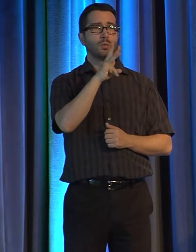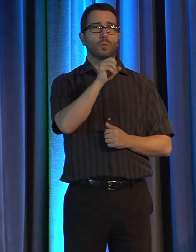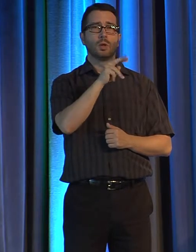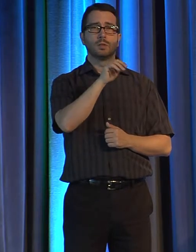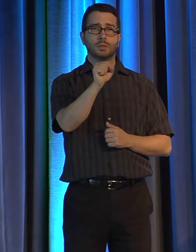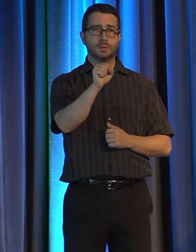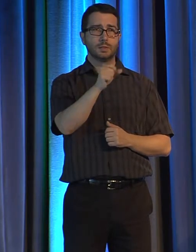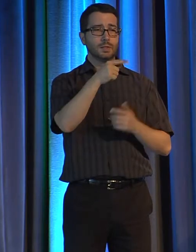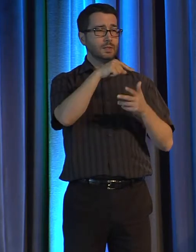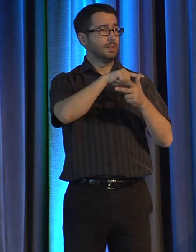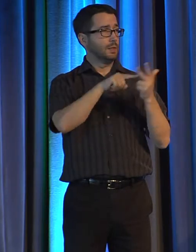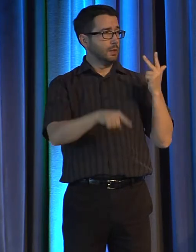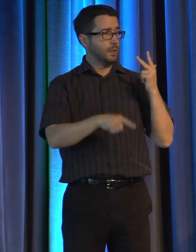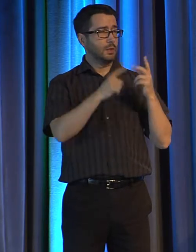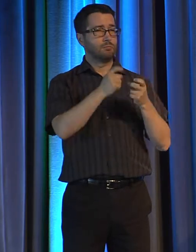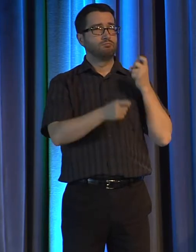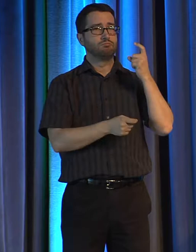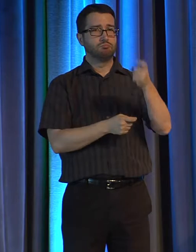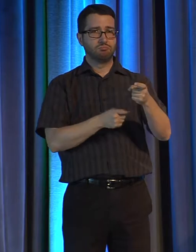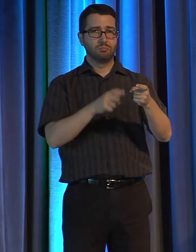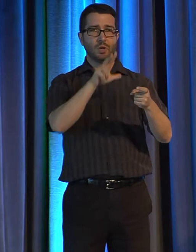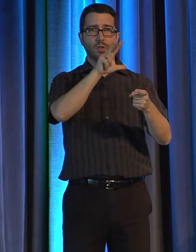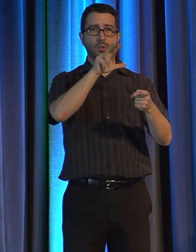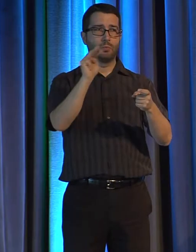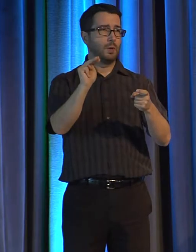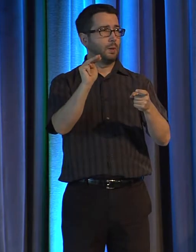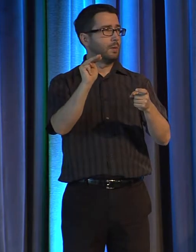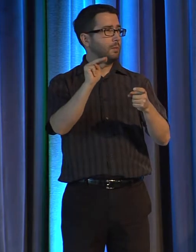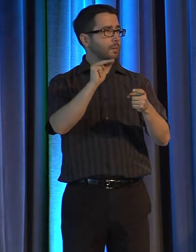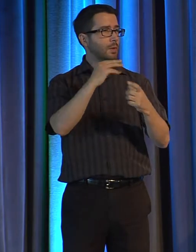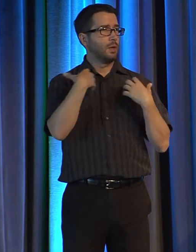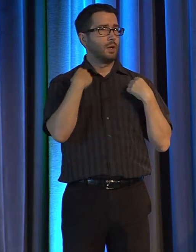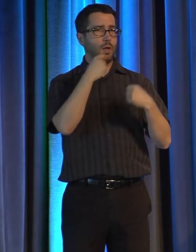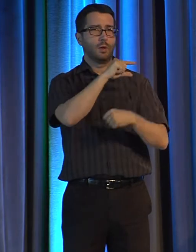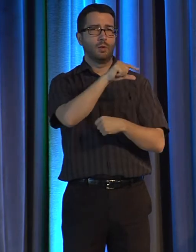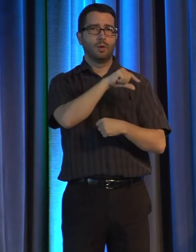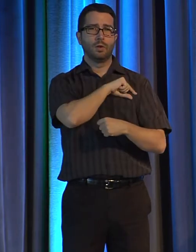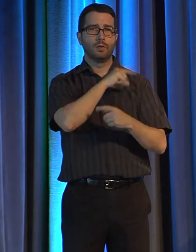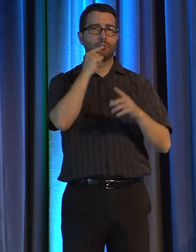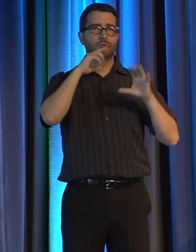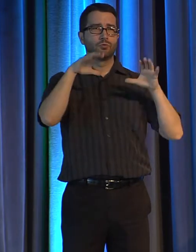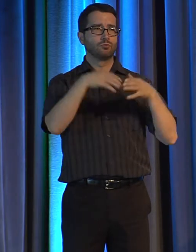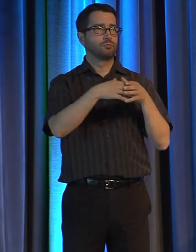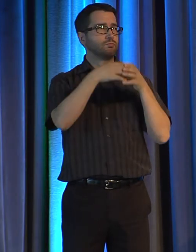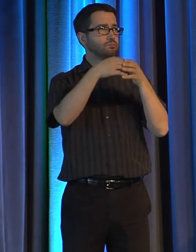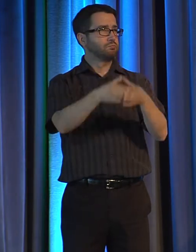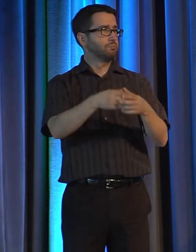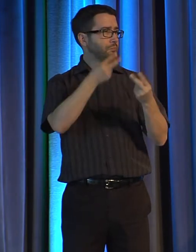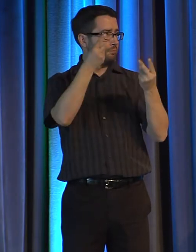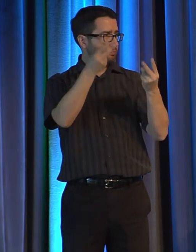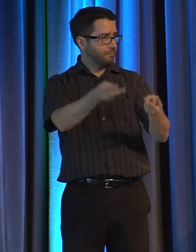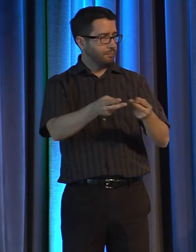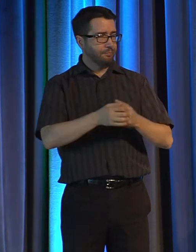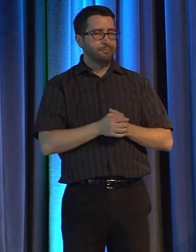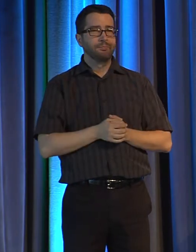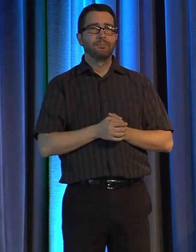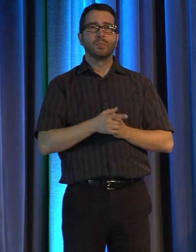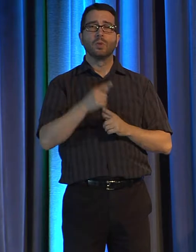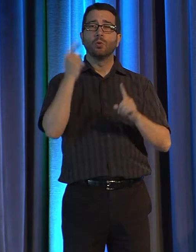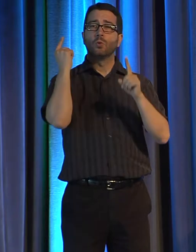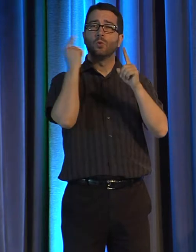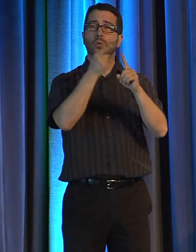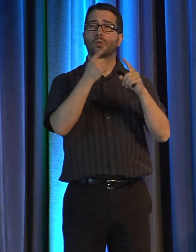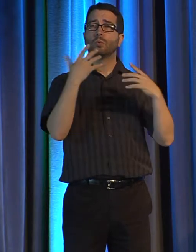recently received the National 3M Health Quality Award for group medical visits. Our collective goal is